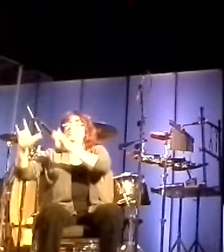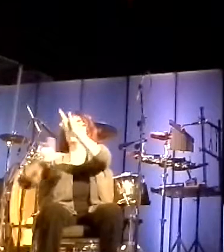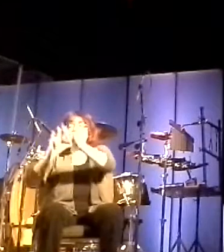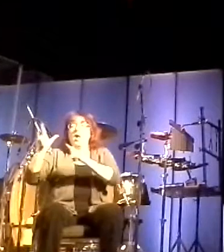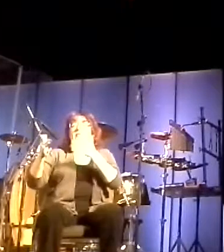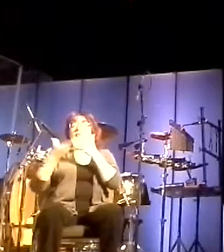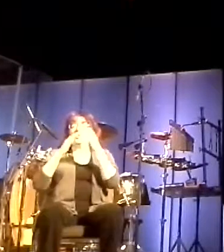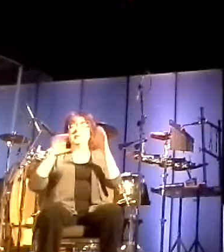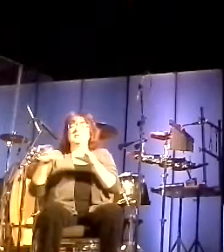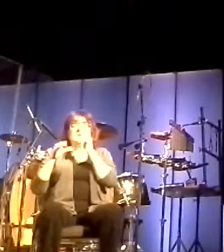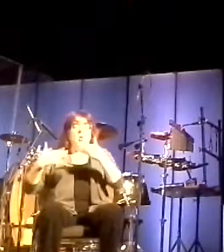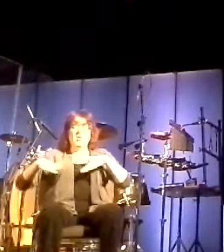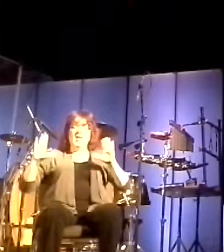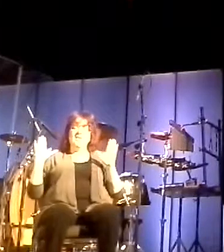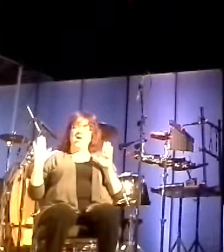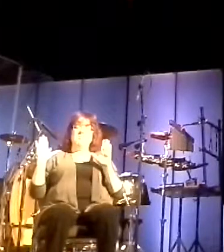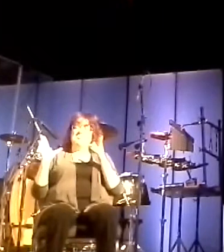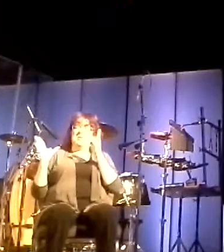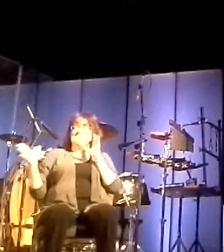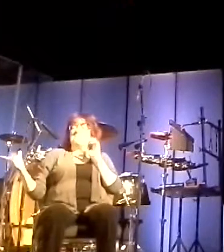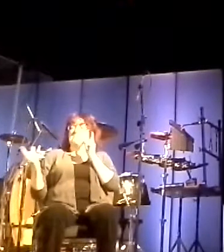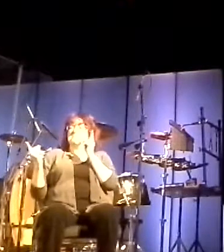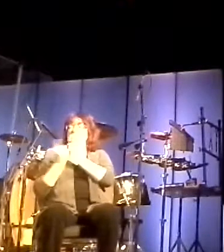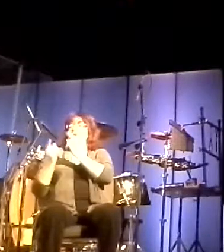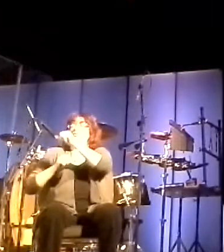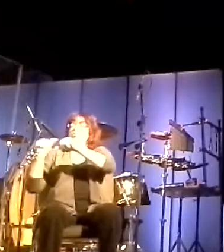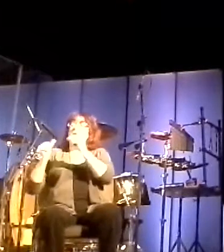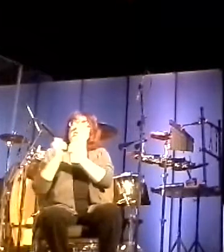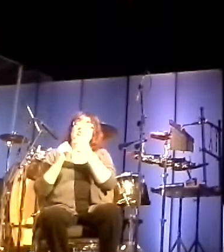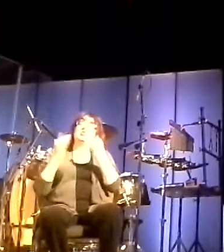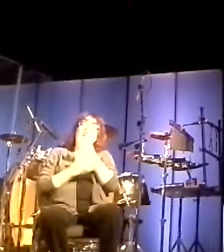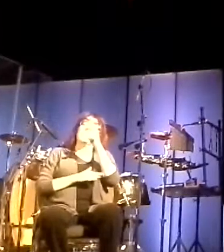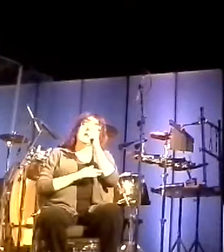good deeds. Not giving up meeting together during the NFL season.